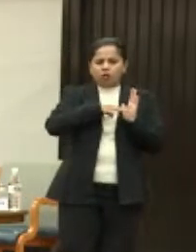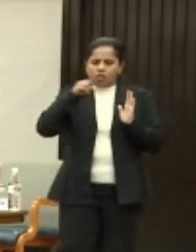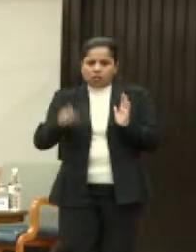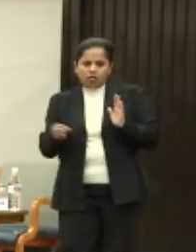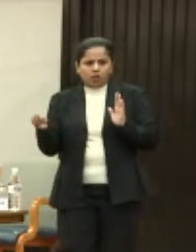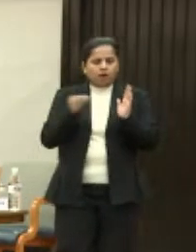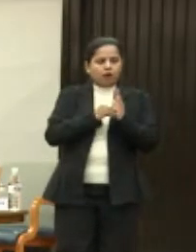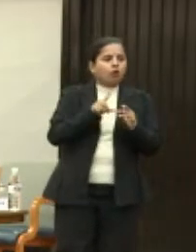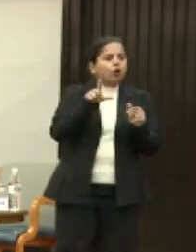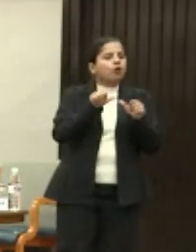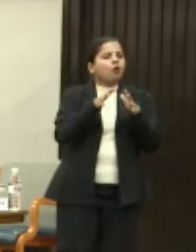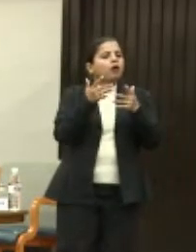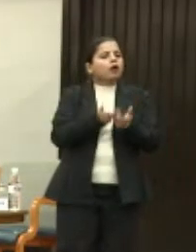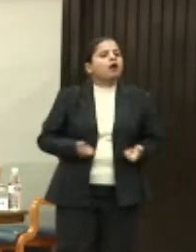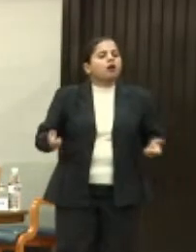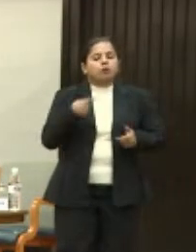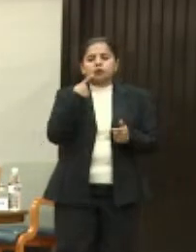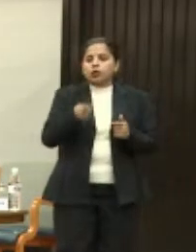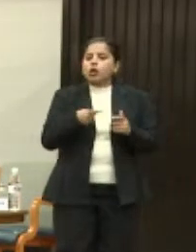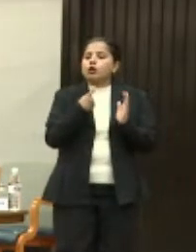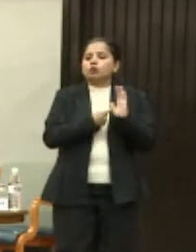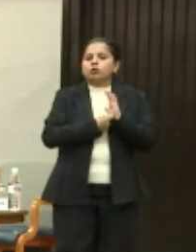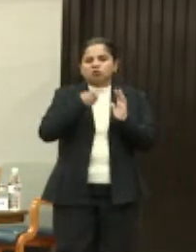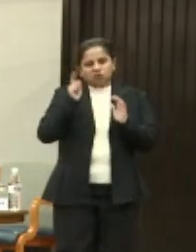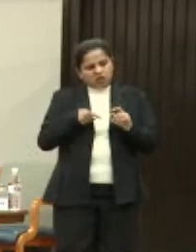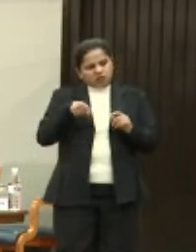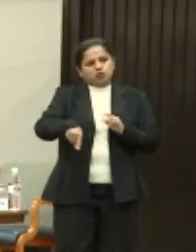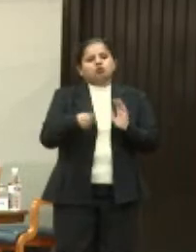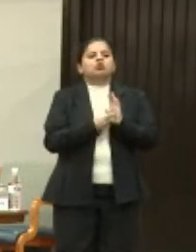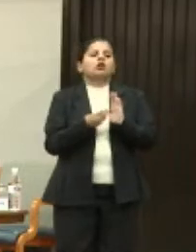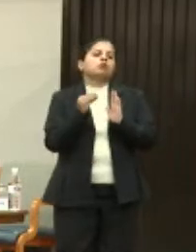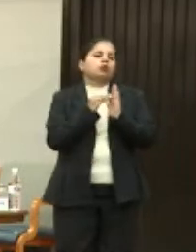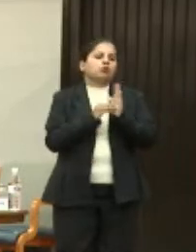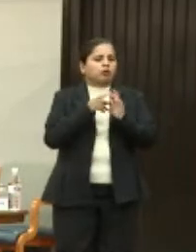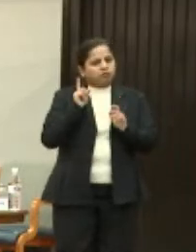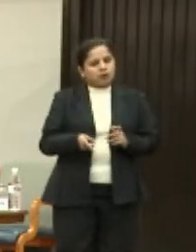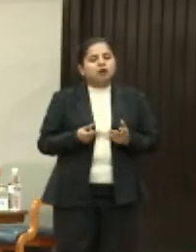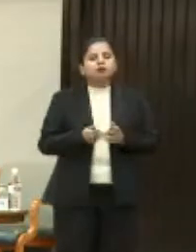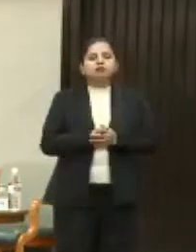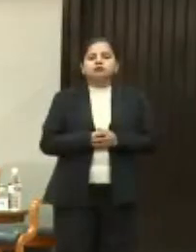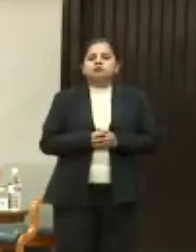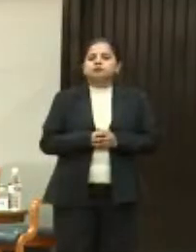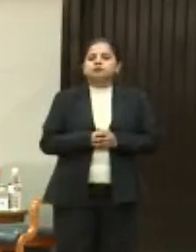Law Commission report said, we must have this provision.